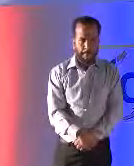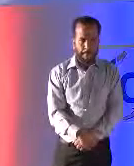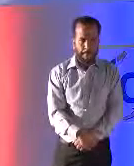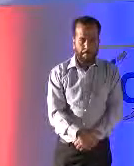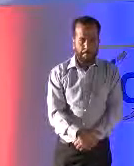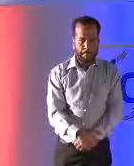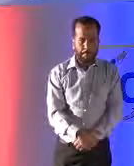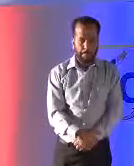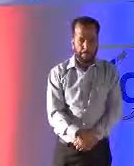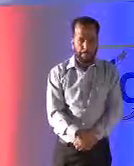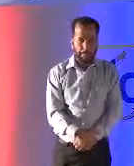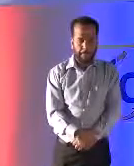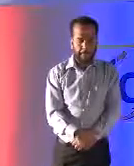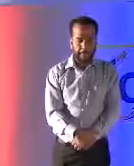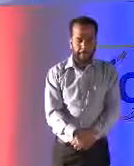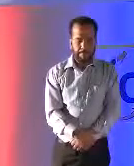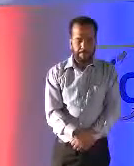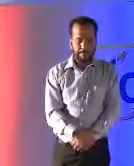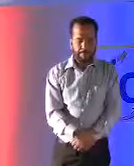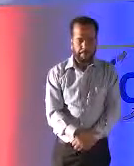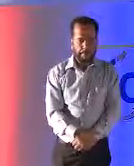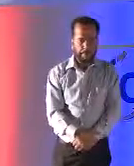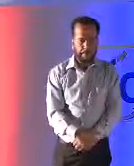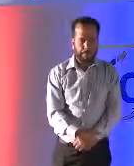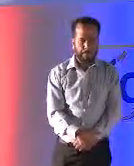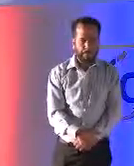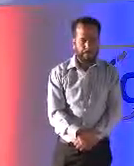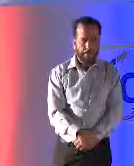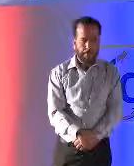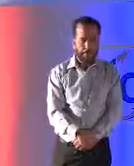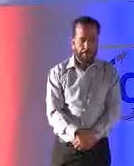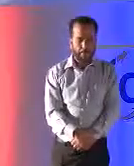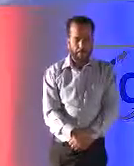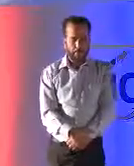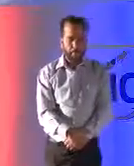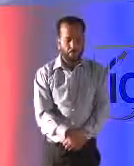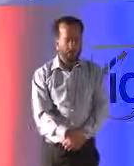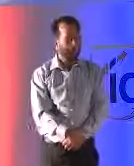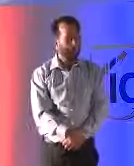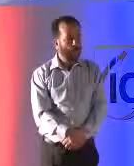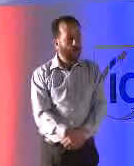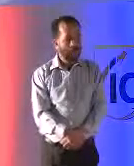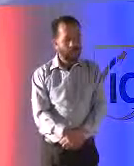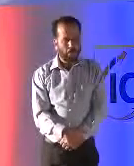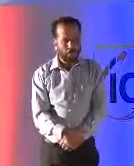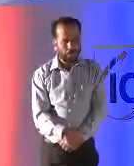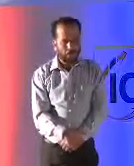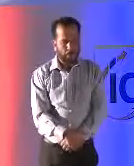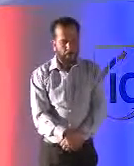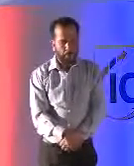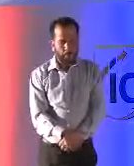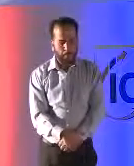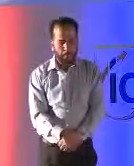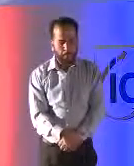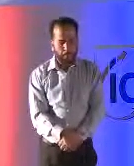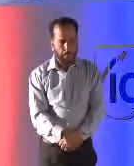on. If I just can open a Word document, I'd be